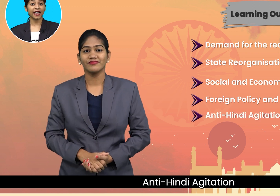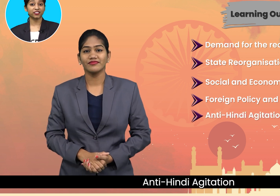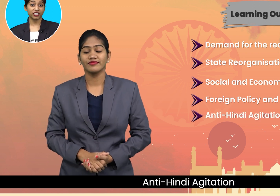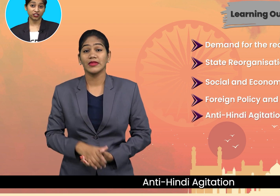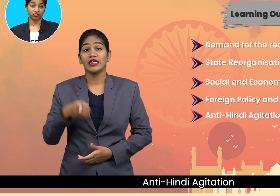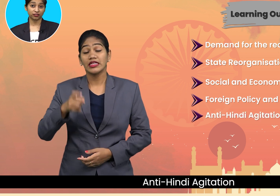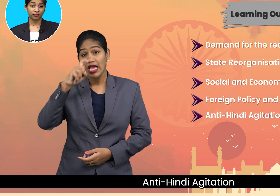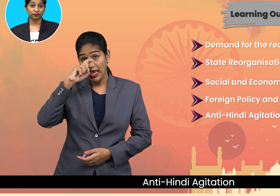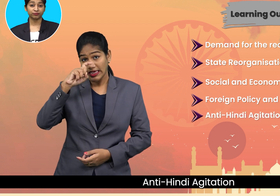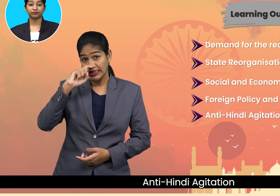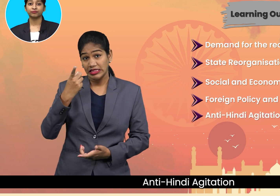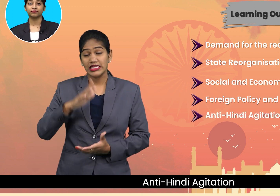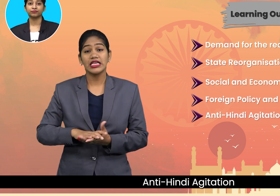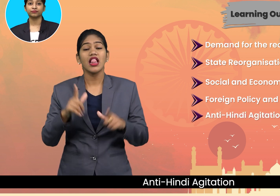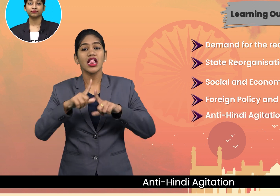Anti-Hindi Agitation,